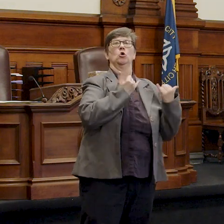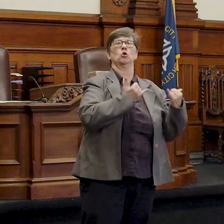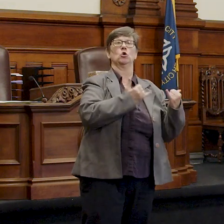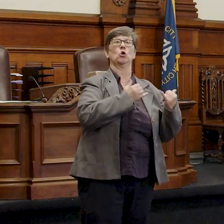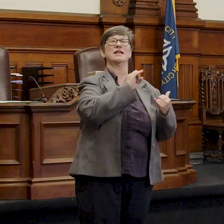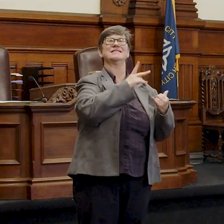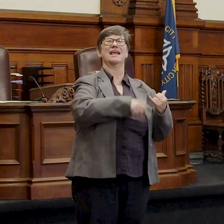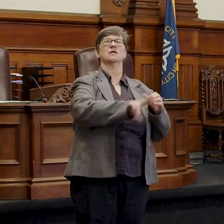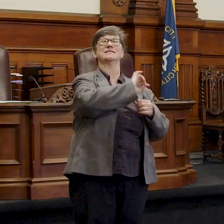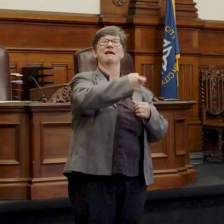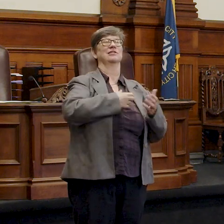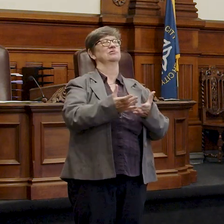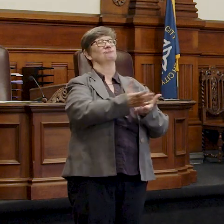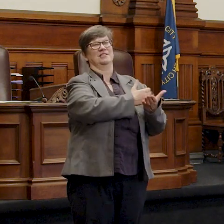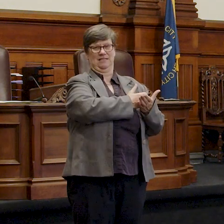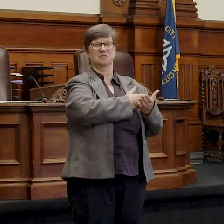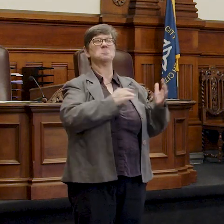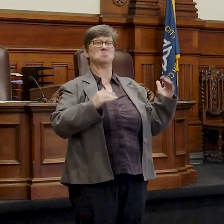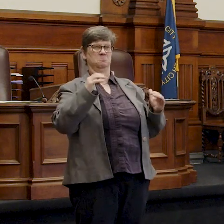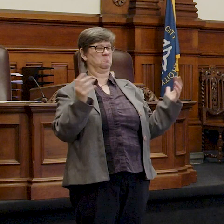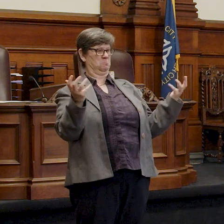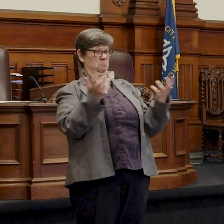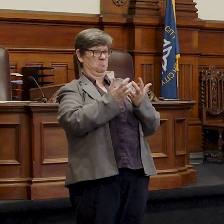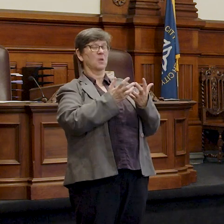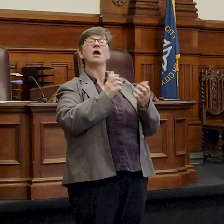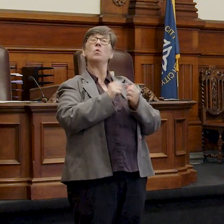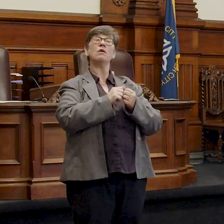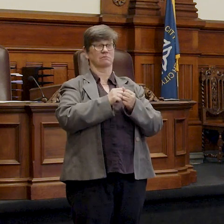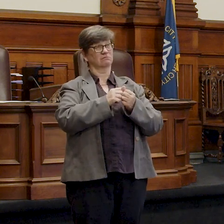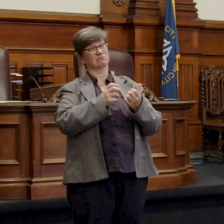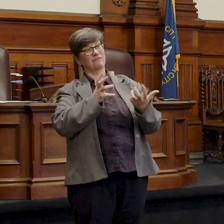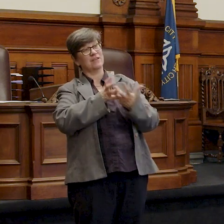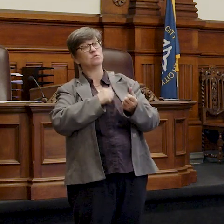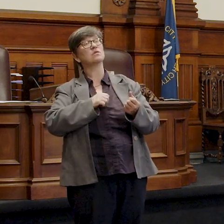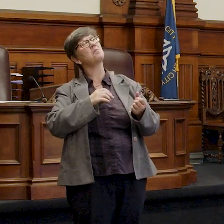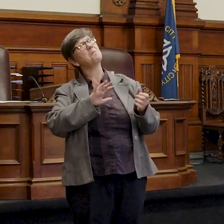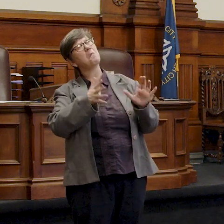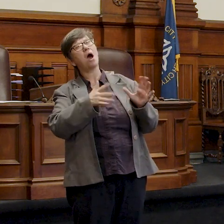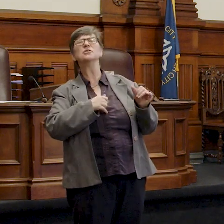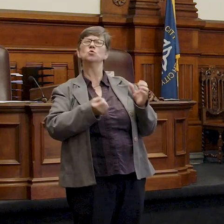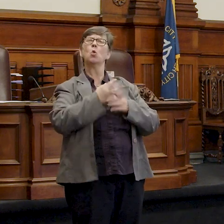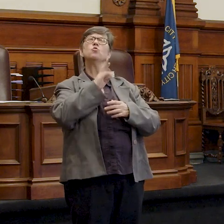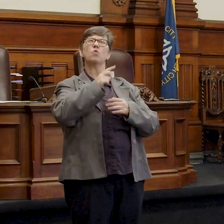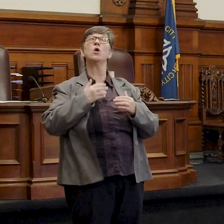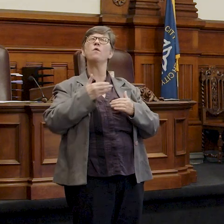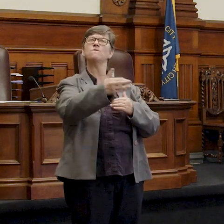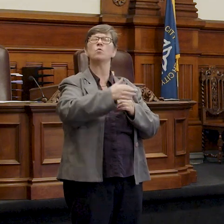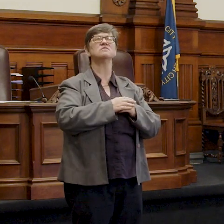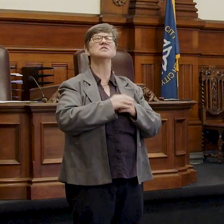receipts and factors in a modest growth rate going forward. As we know, the city